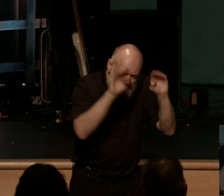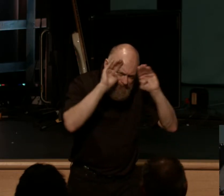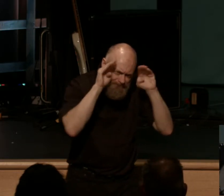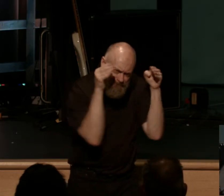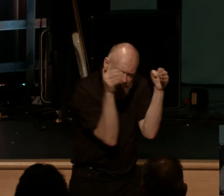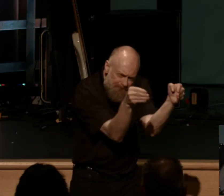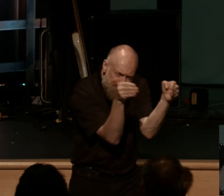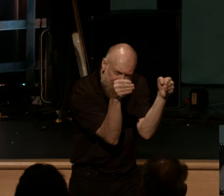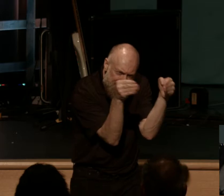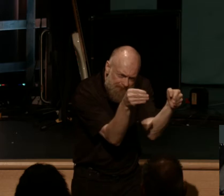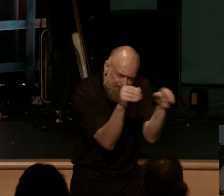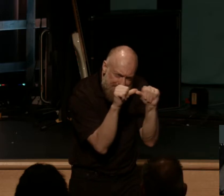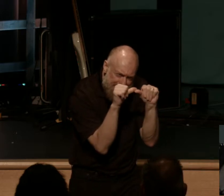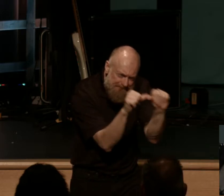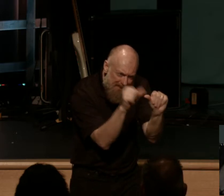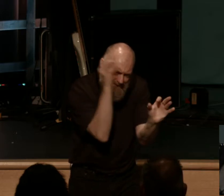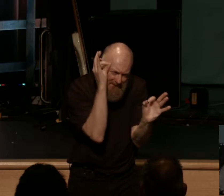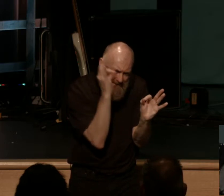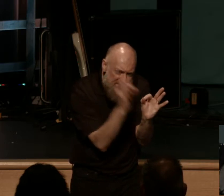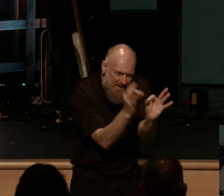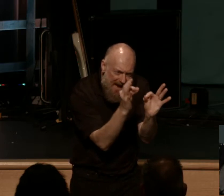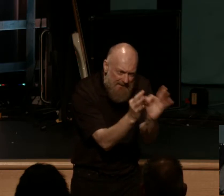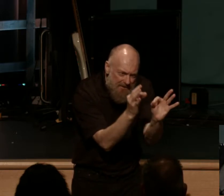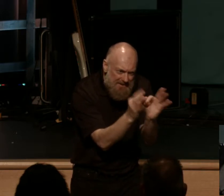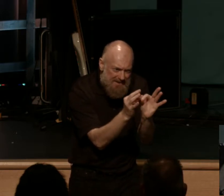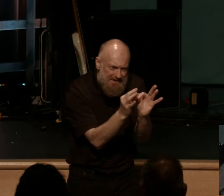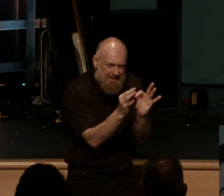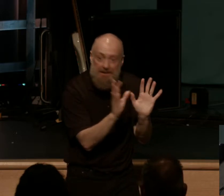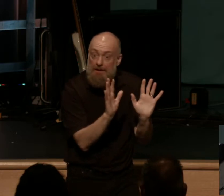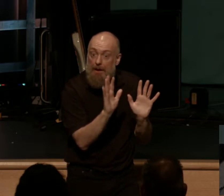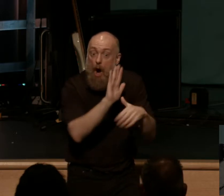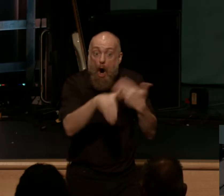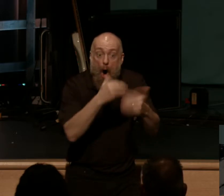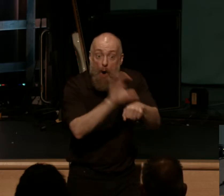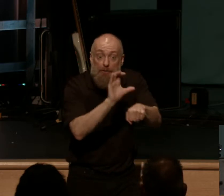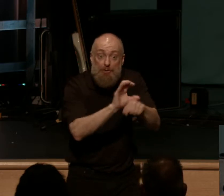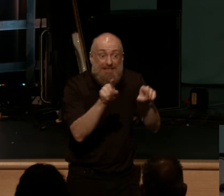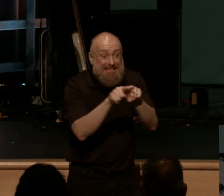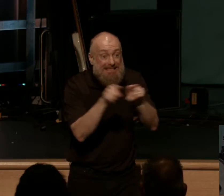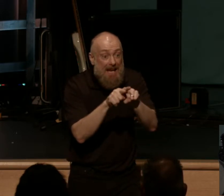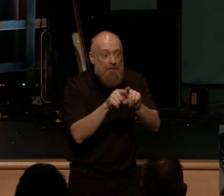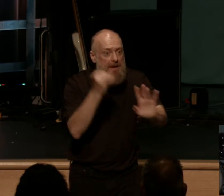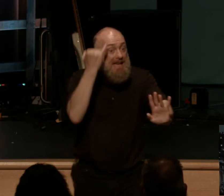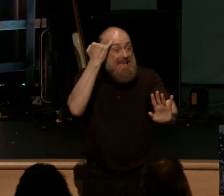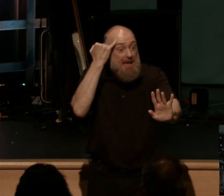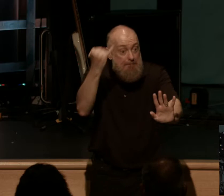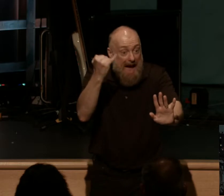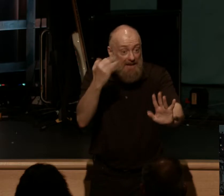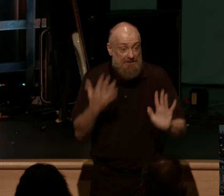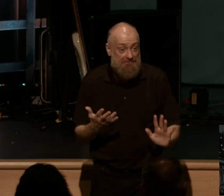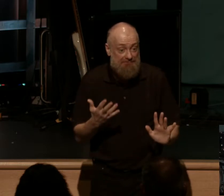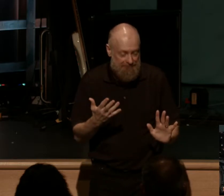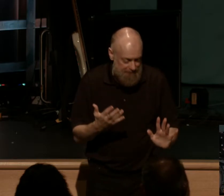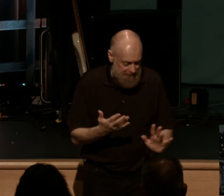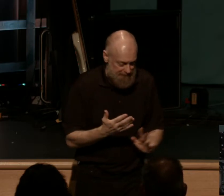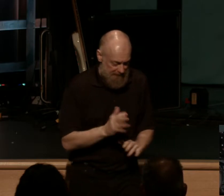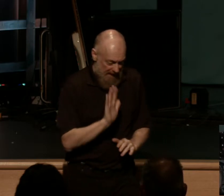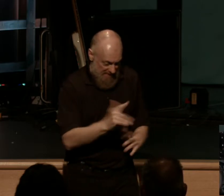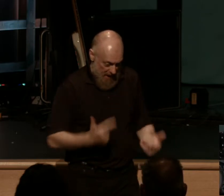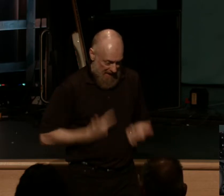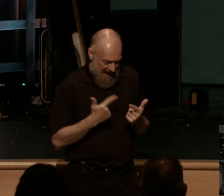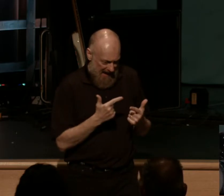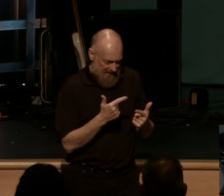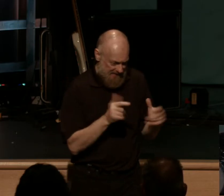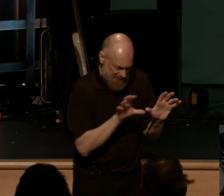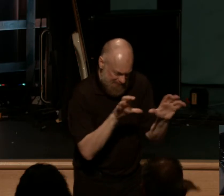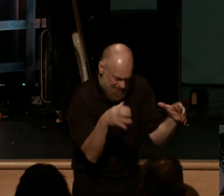requires perseverance and faithfulness in the same direction. Now you imagine a life that is persevering in a